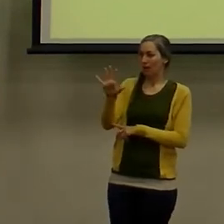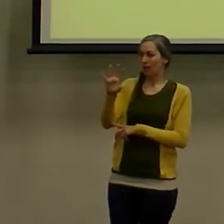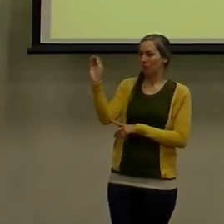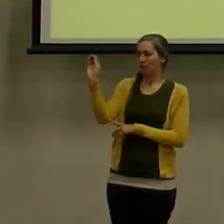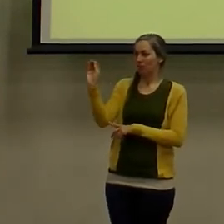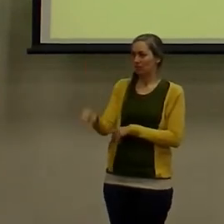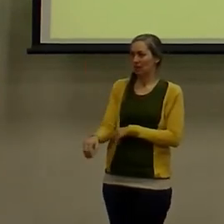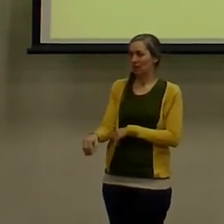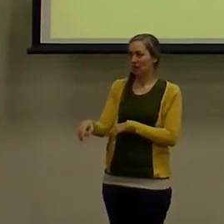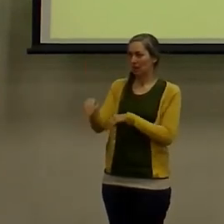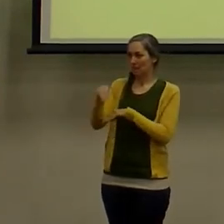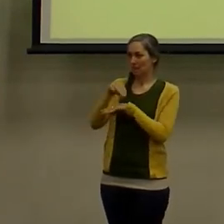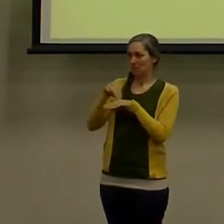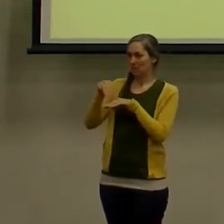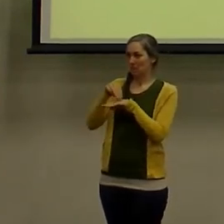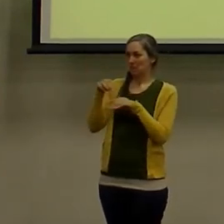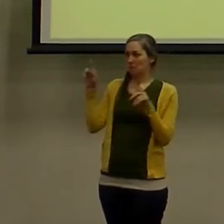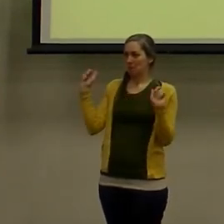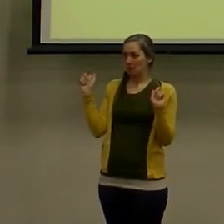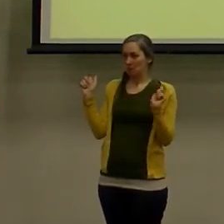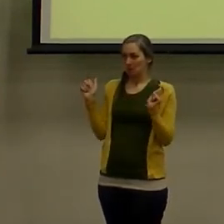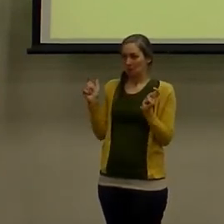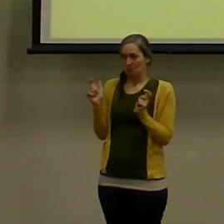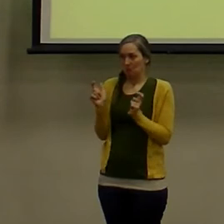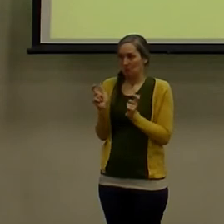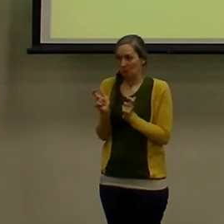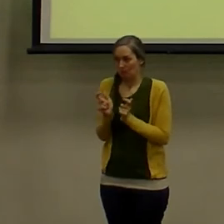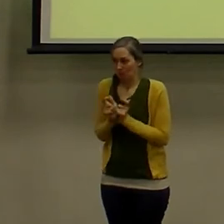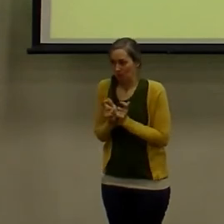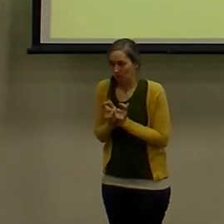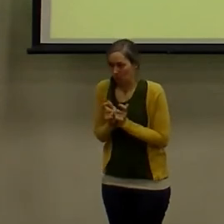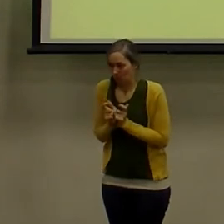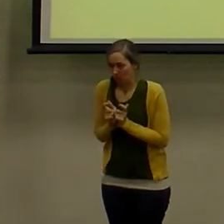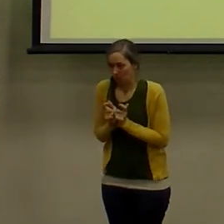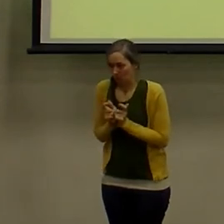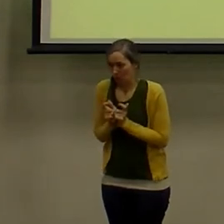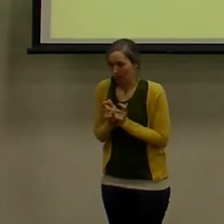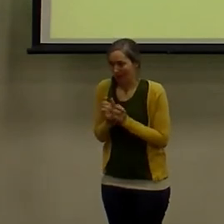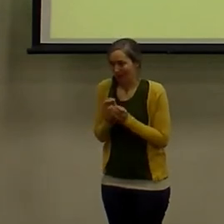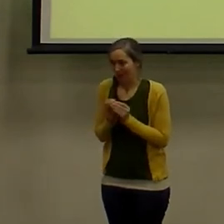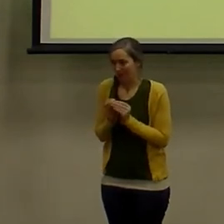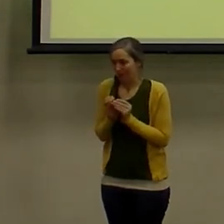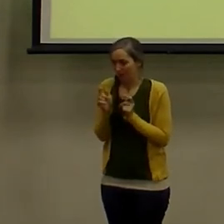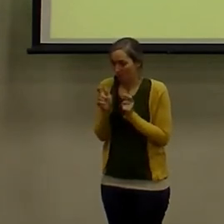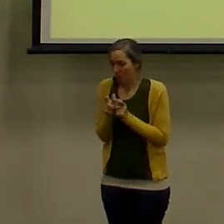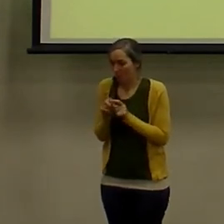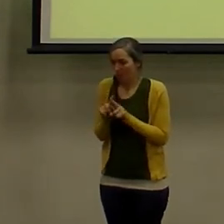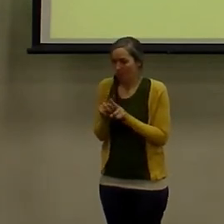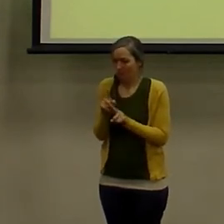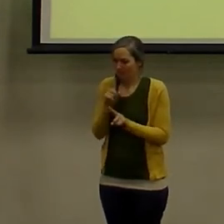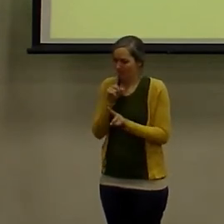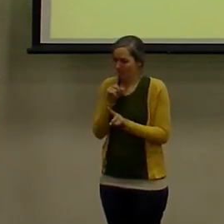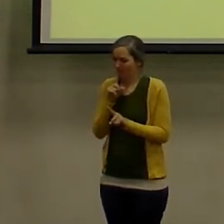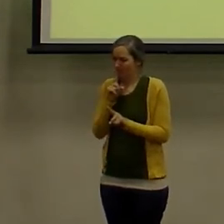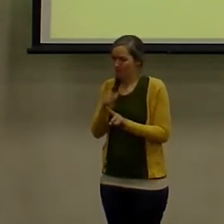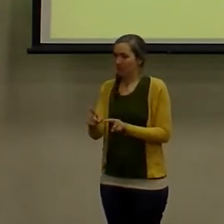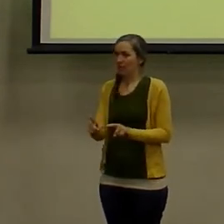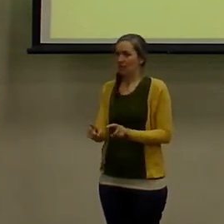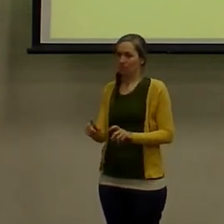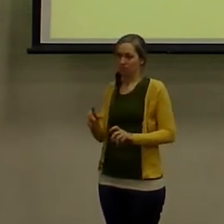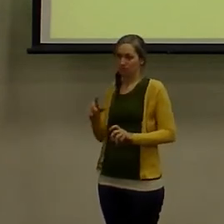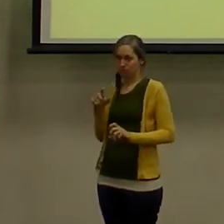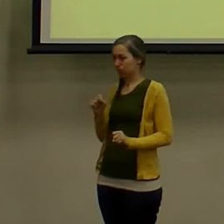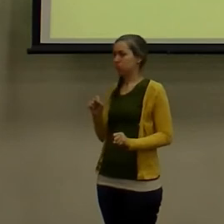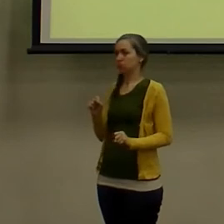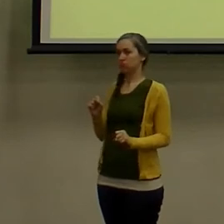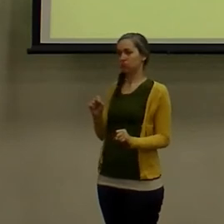They're small. Yeah, the number is small. But they're really something.